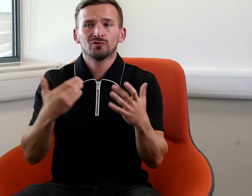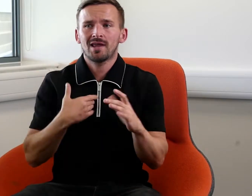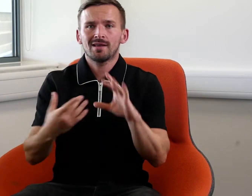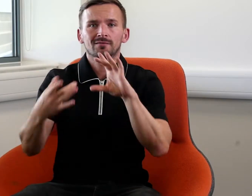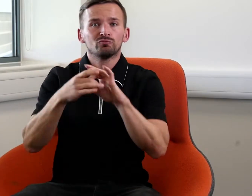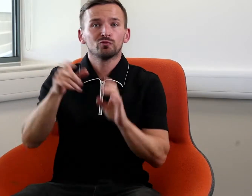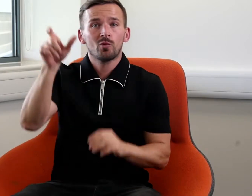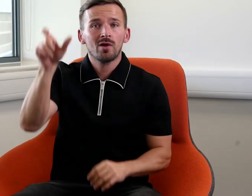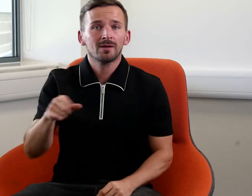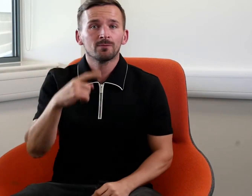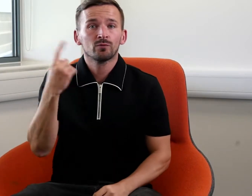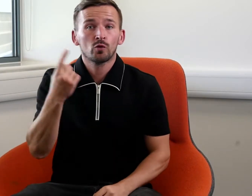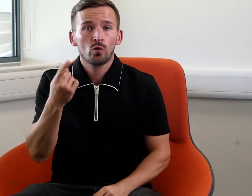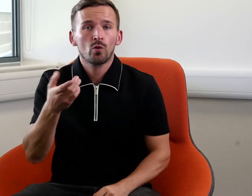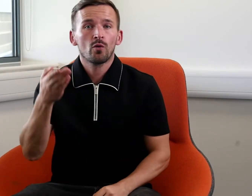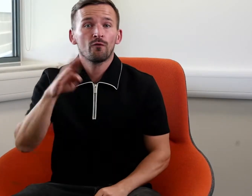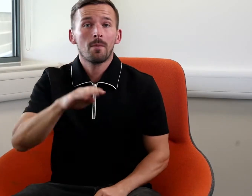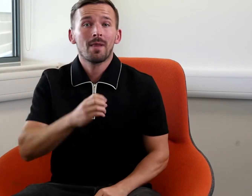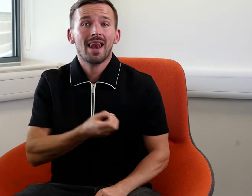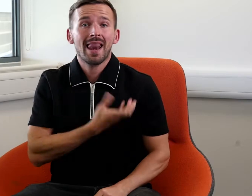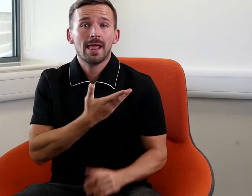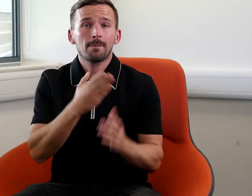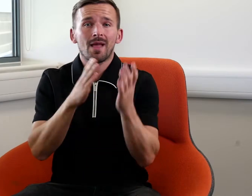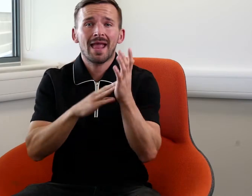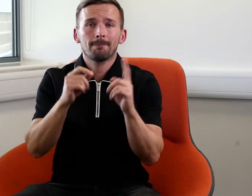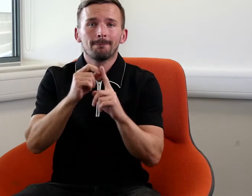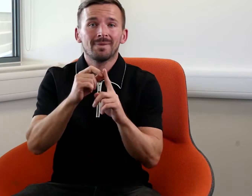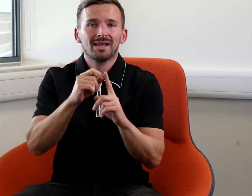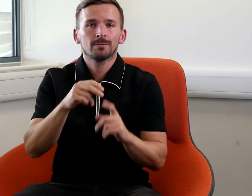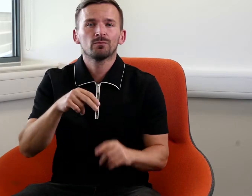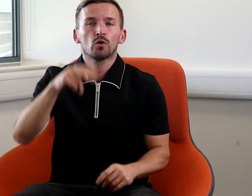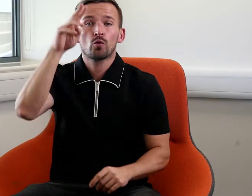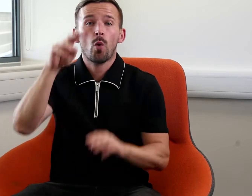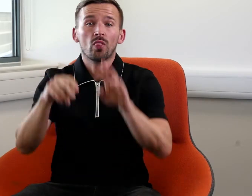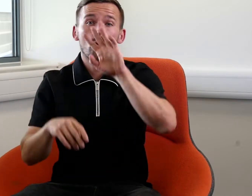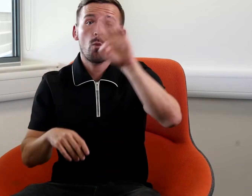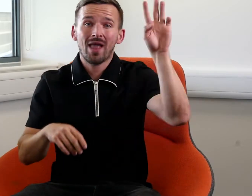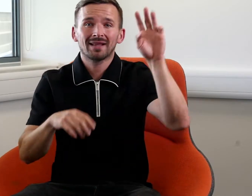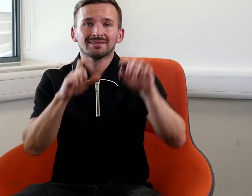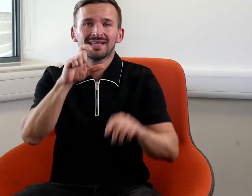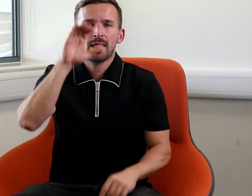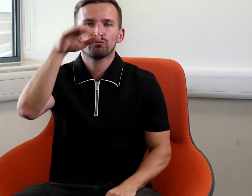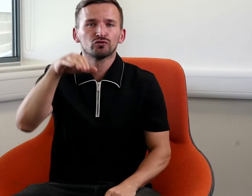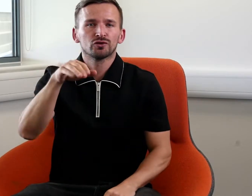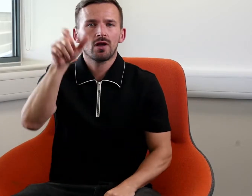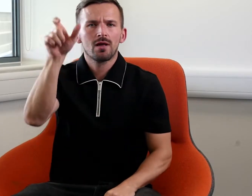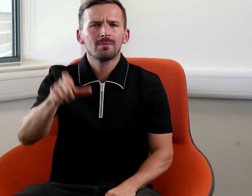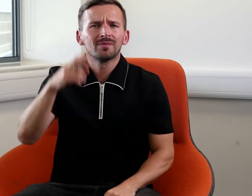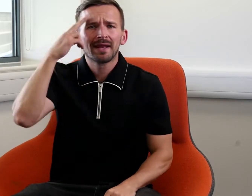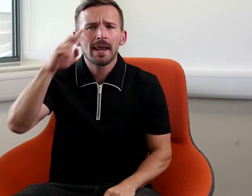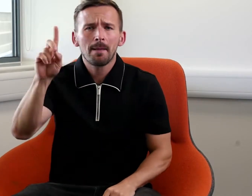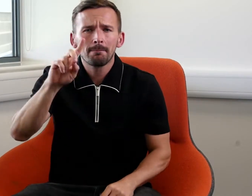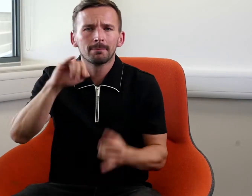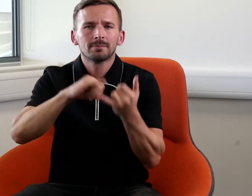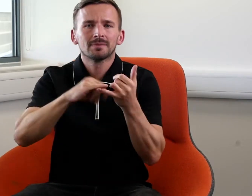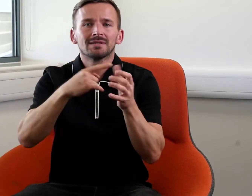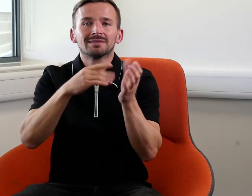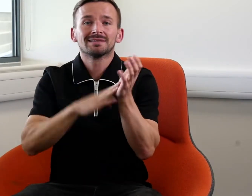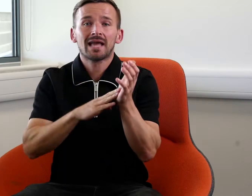on. So we are joined today by the Labour MP for the North West Cambridgeshire constituents.